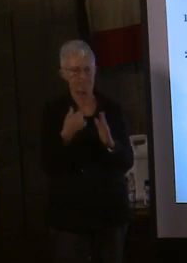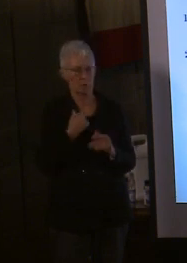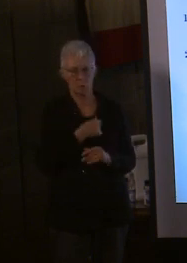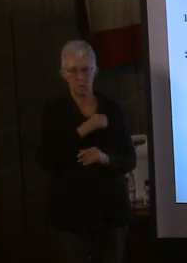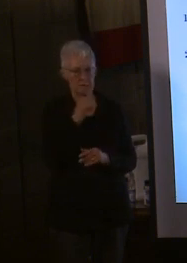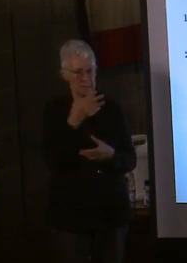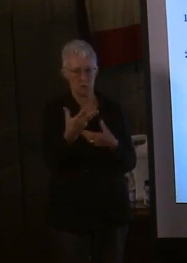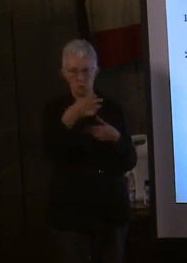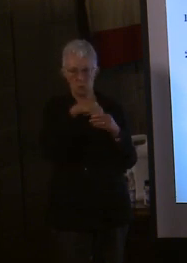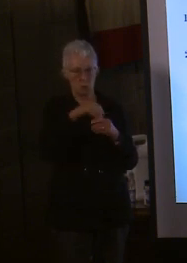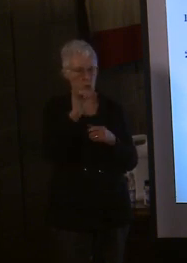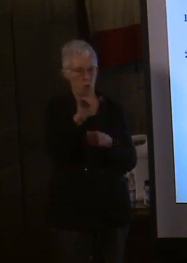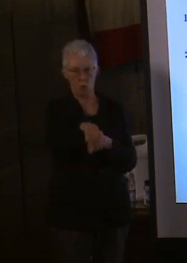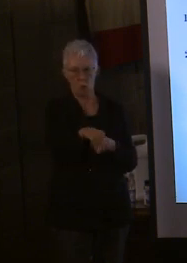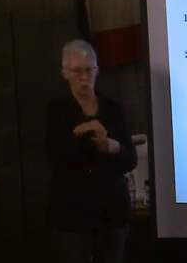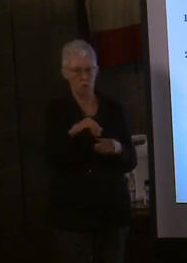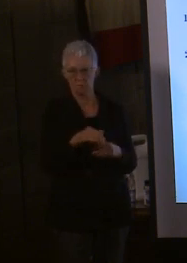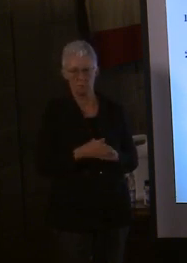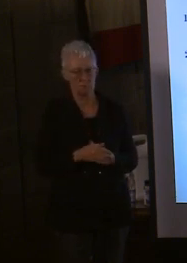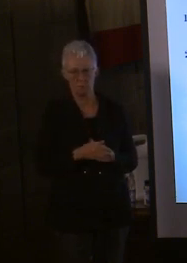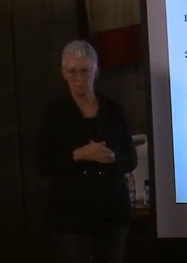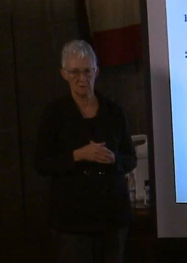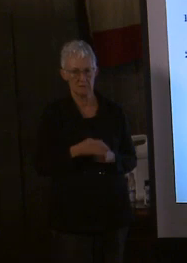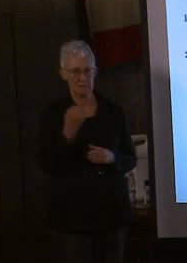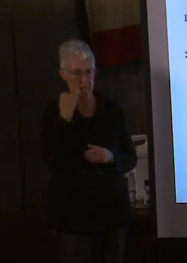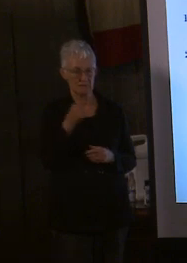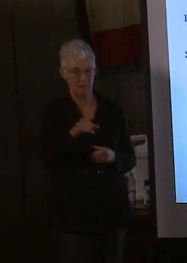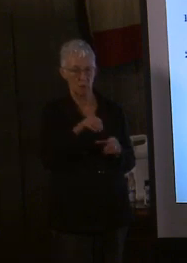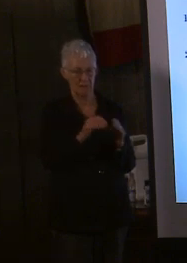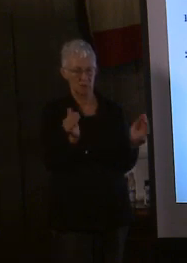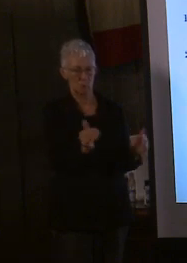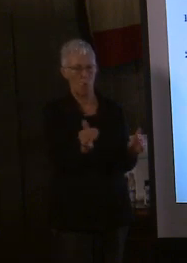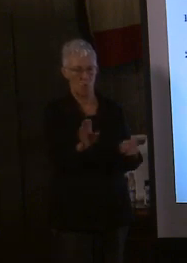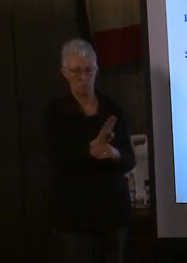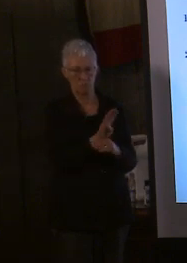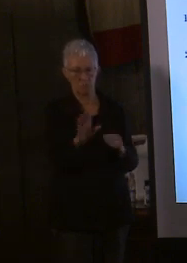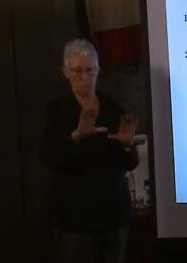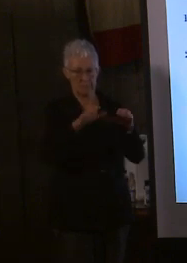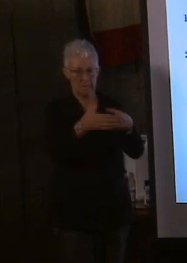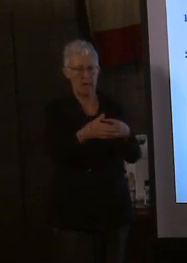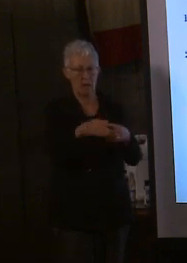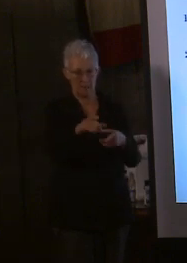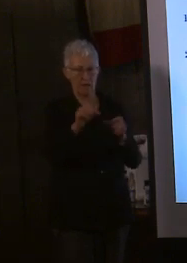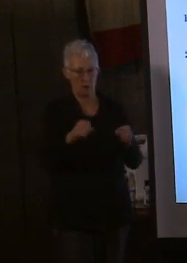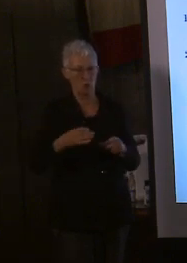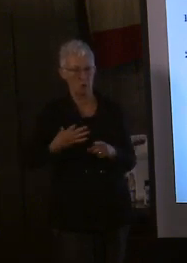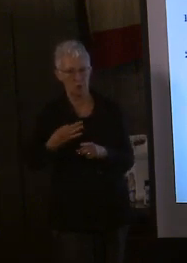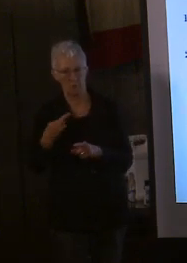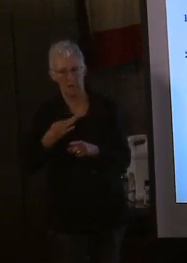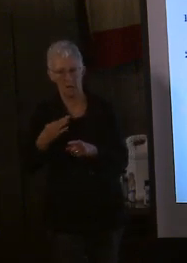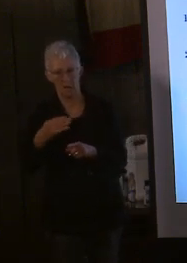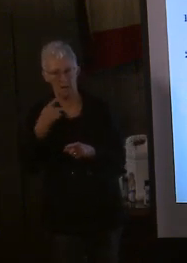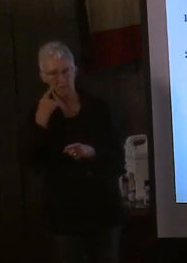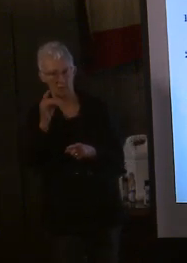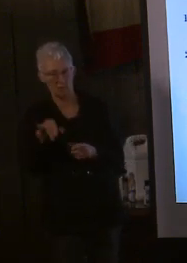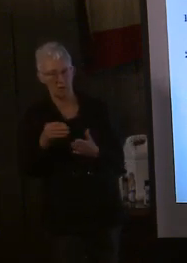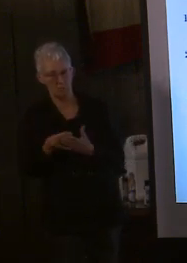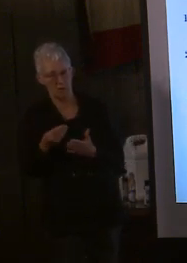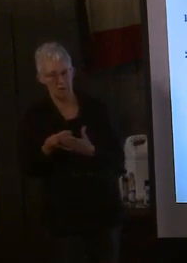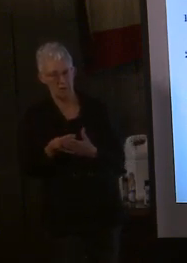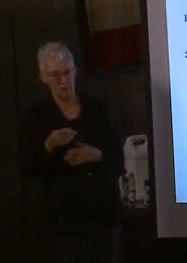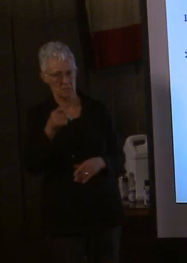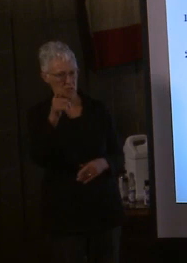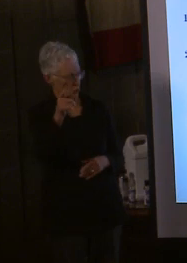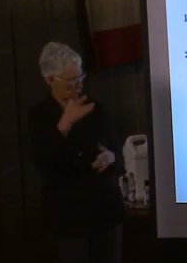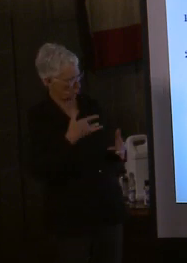to a small business or something like that. If they were in that small business category, then they would be able to apply for that specifically. Is that very much